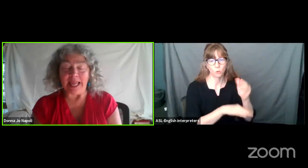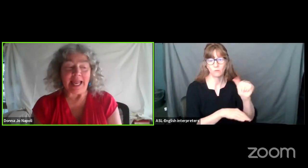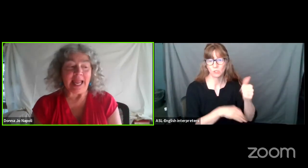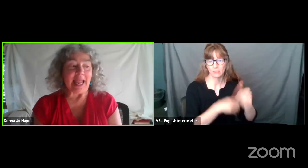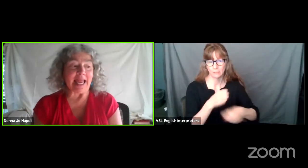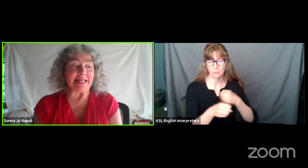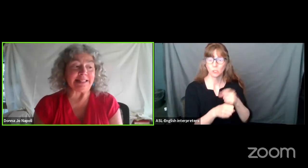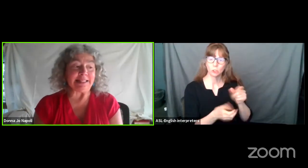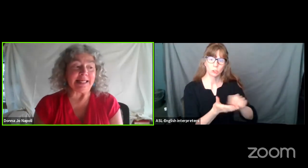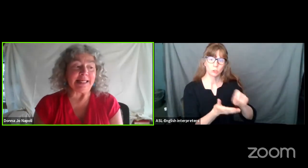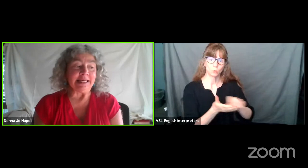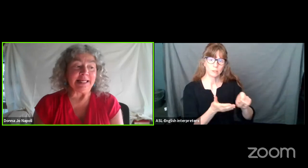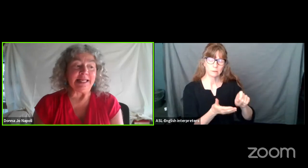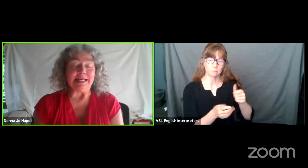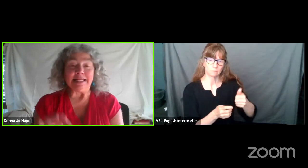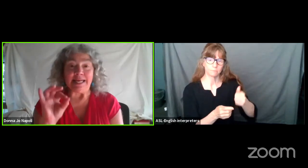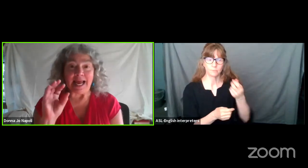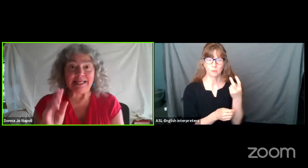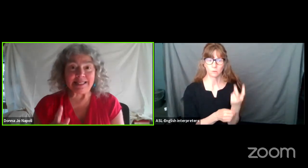2